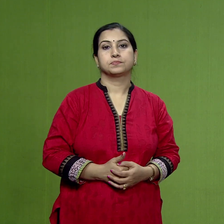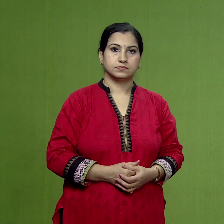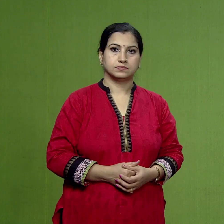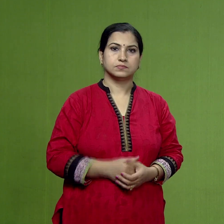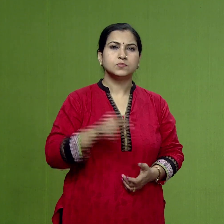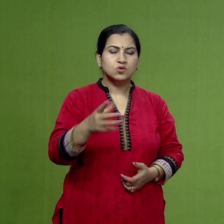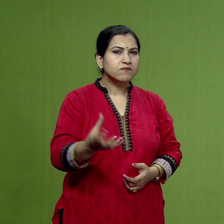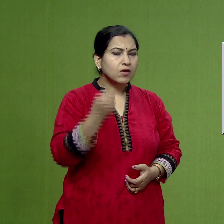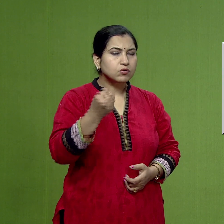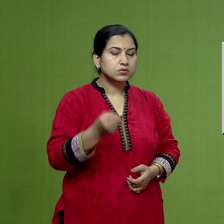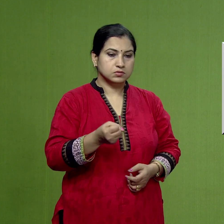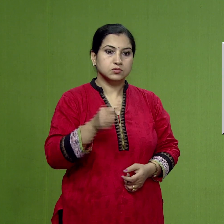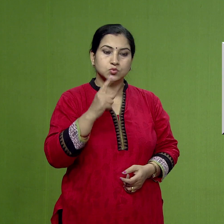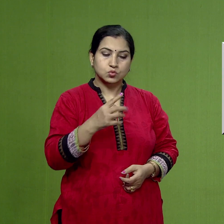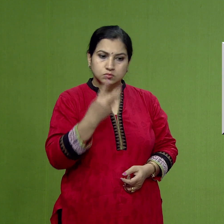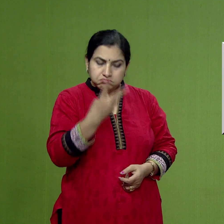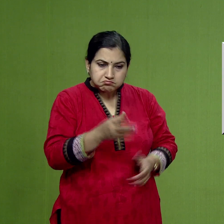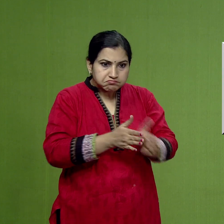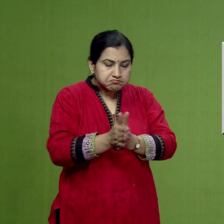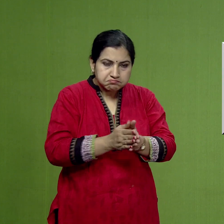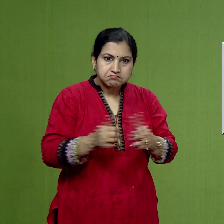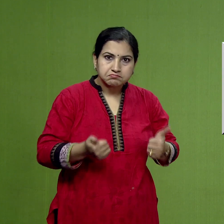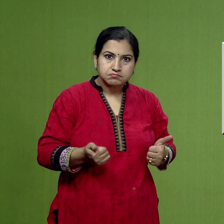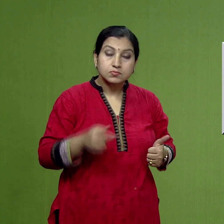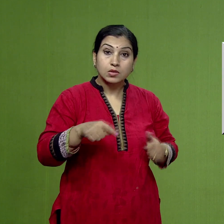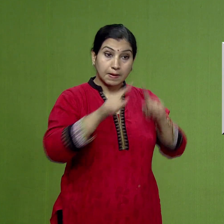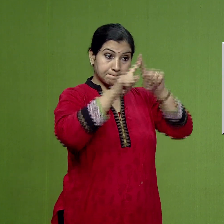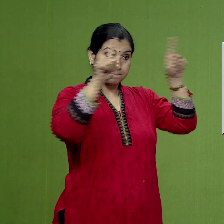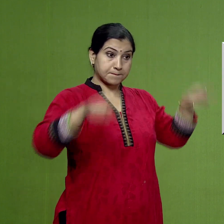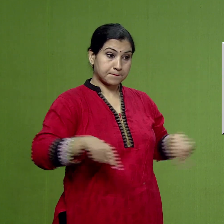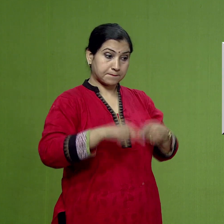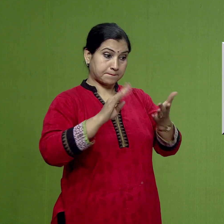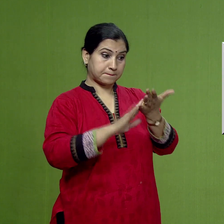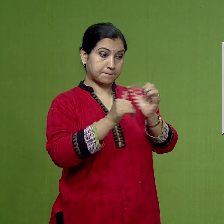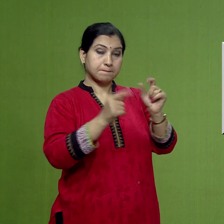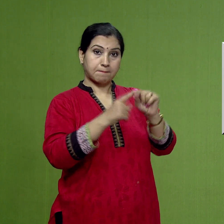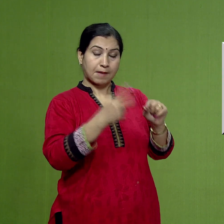You will find it very interesting when you look at the map of India.